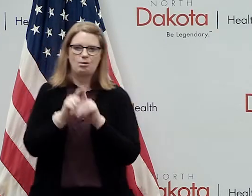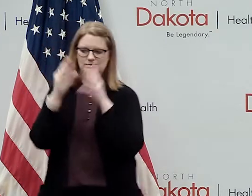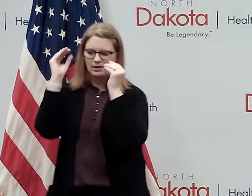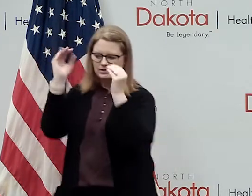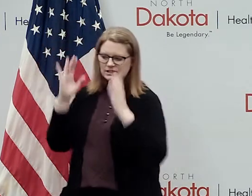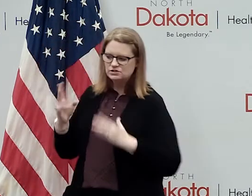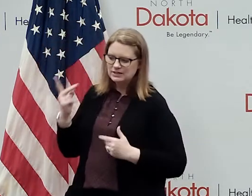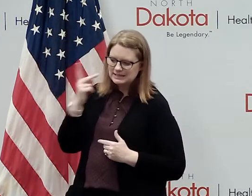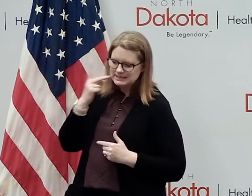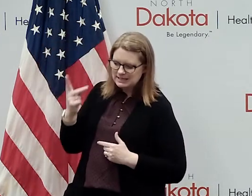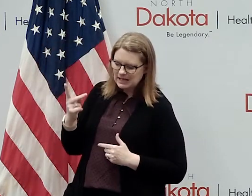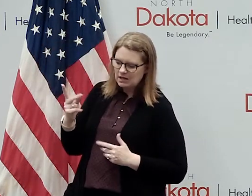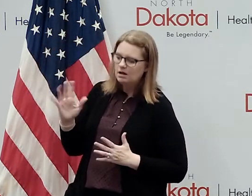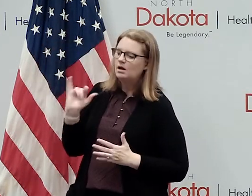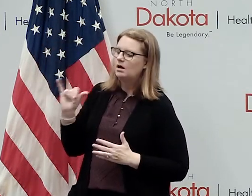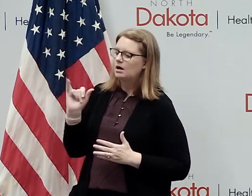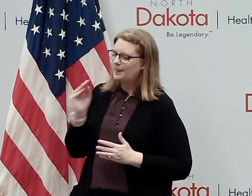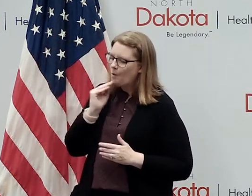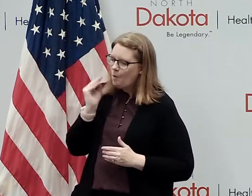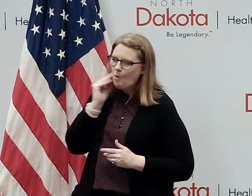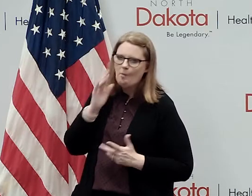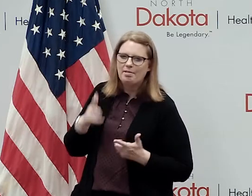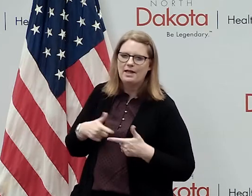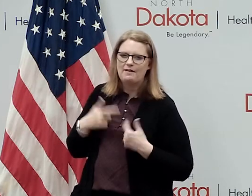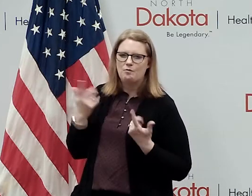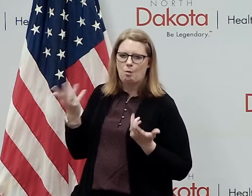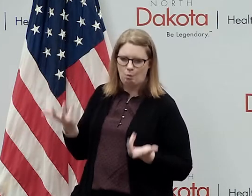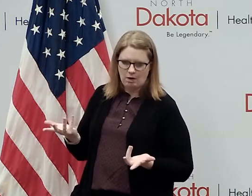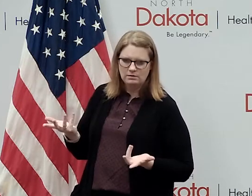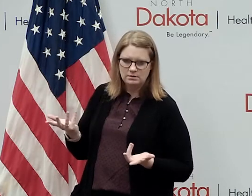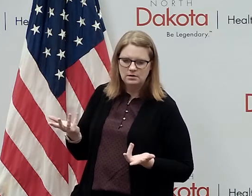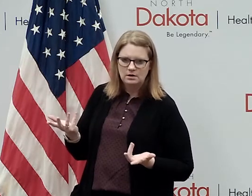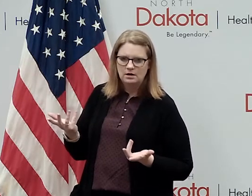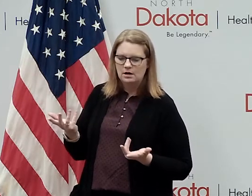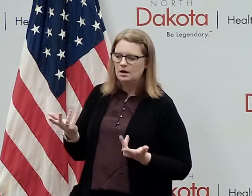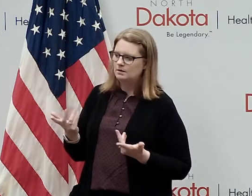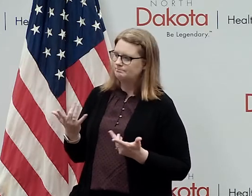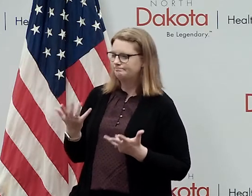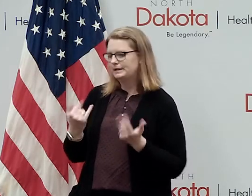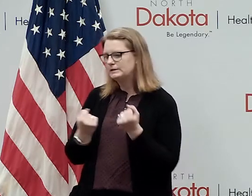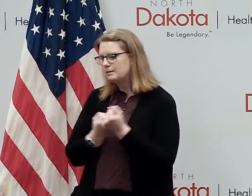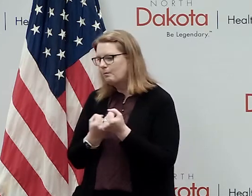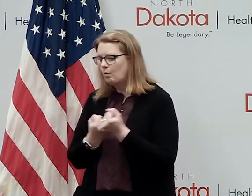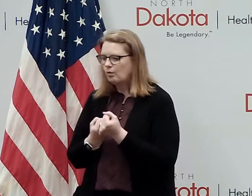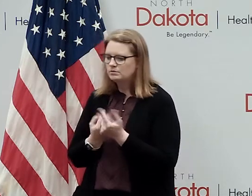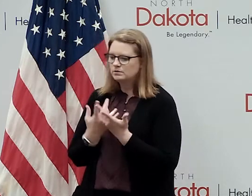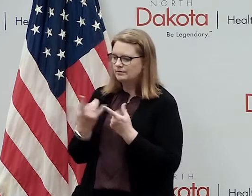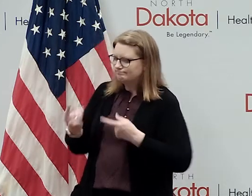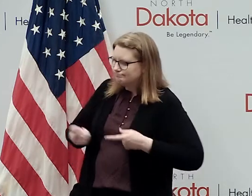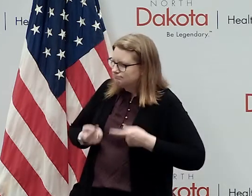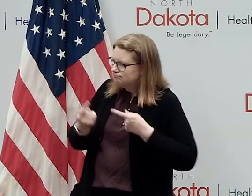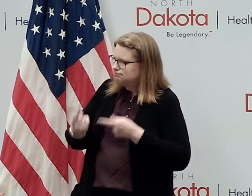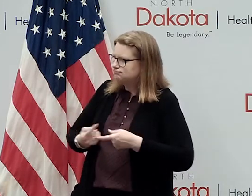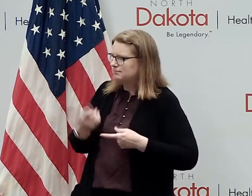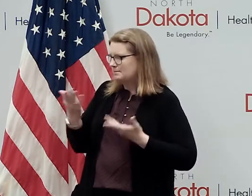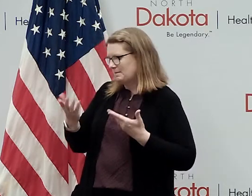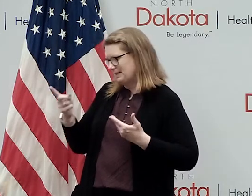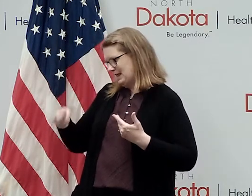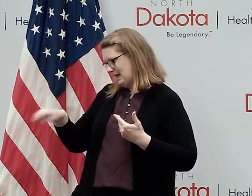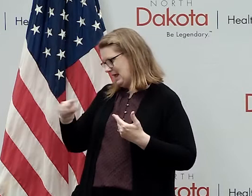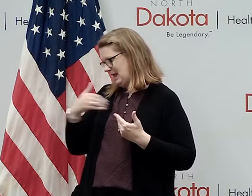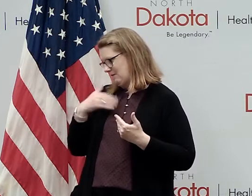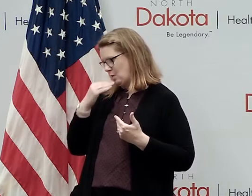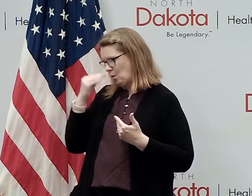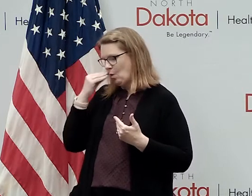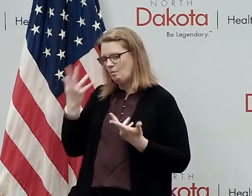homes that their children were coming from and what some of both either the support mechanisms or the challenges that they might have been dealing at home. So teachers